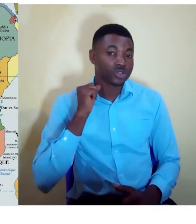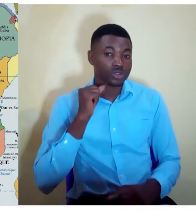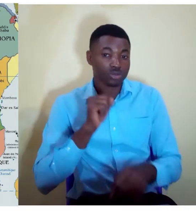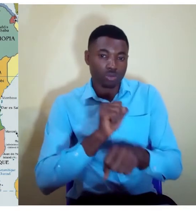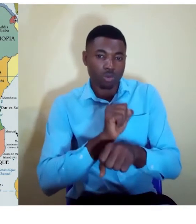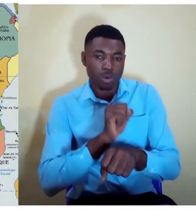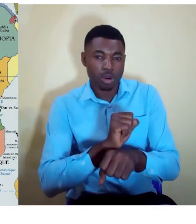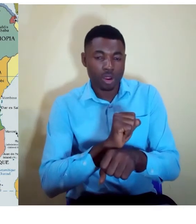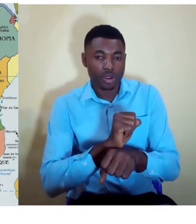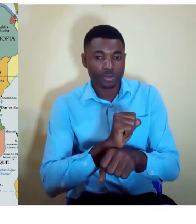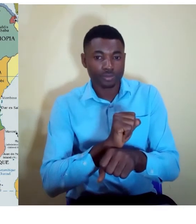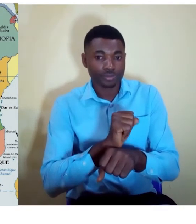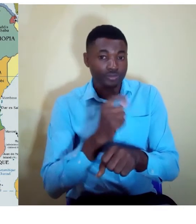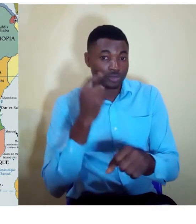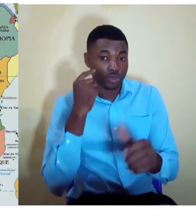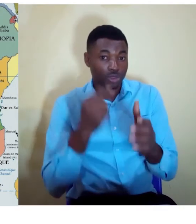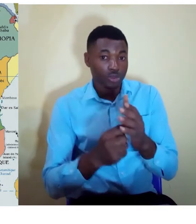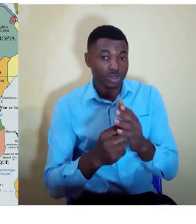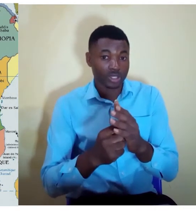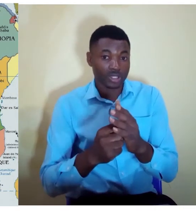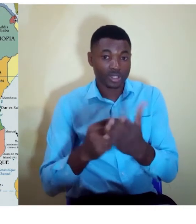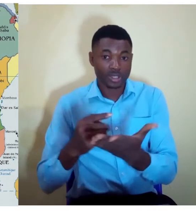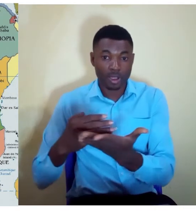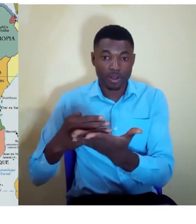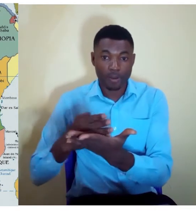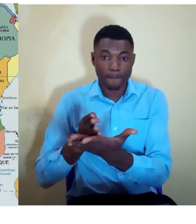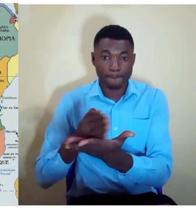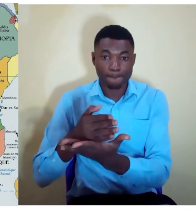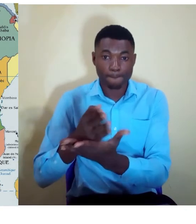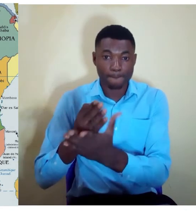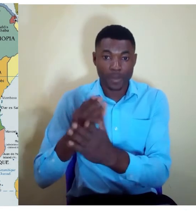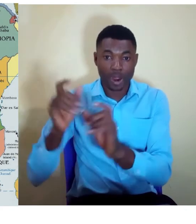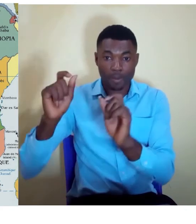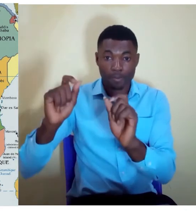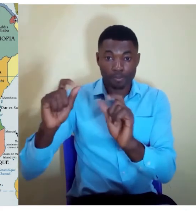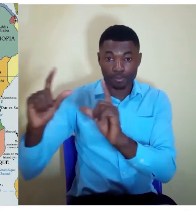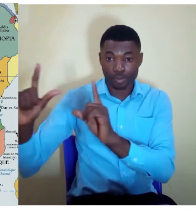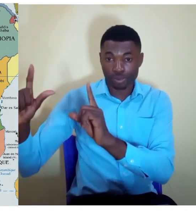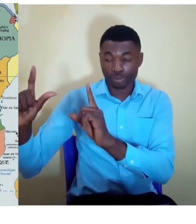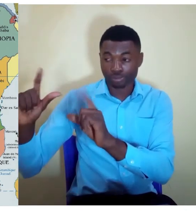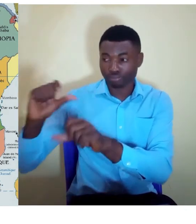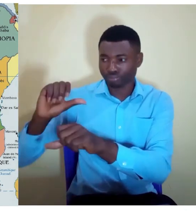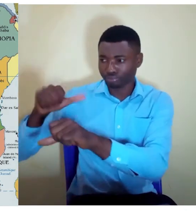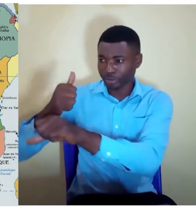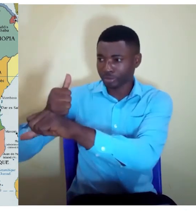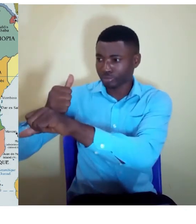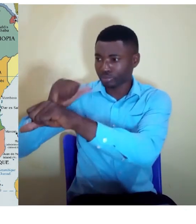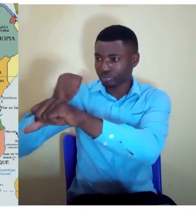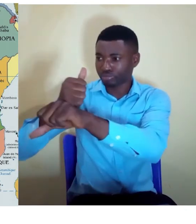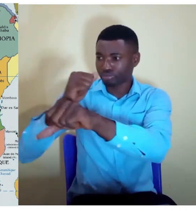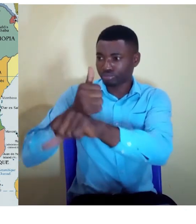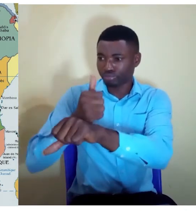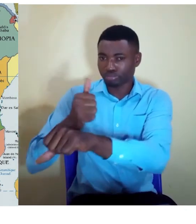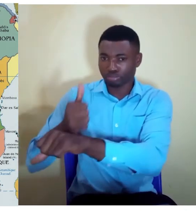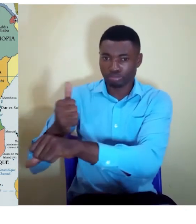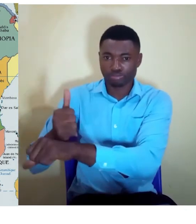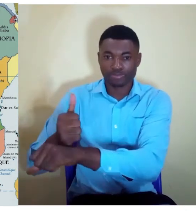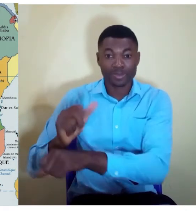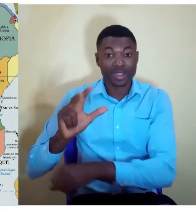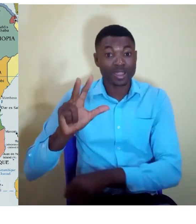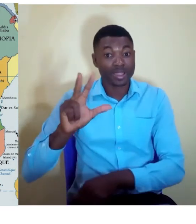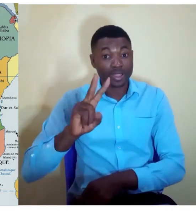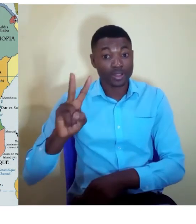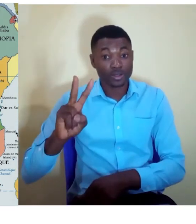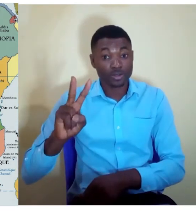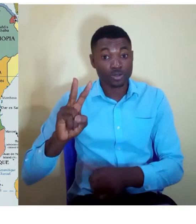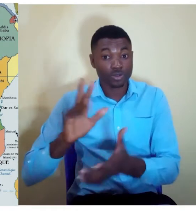Foster's work, seen here on this map, he was able to establish 32 schools for the deaf